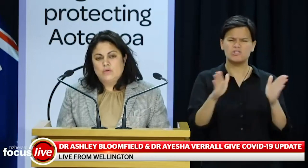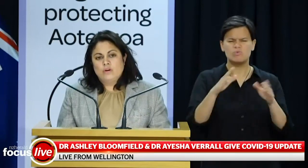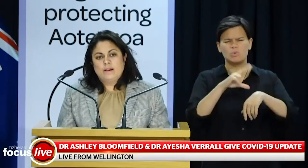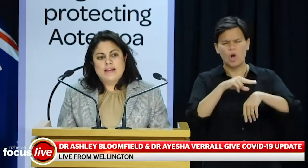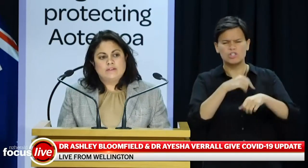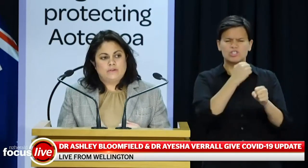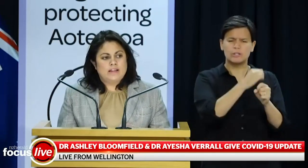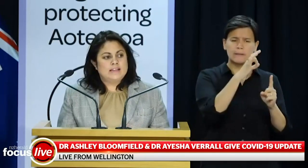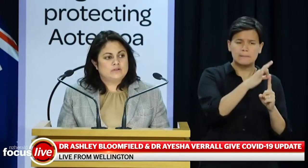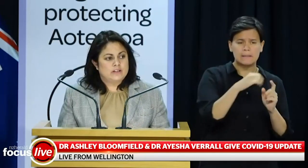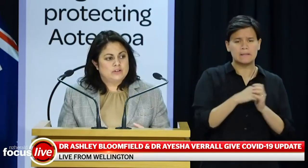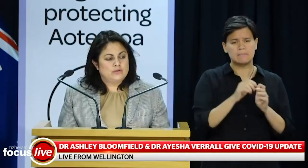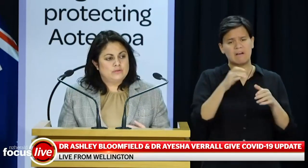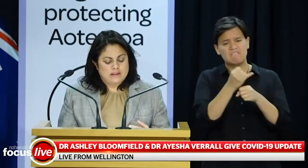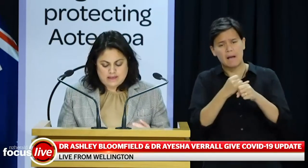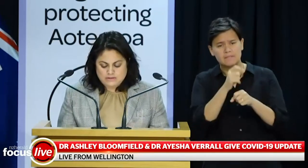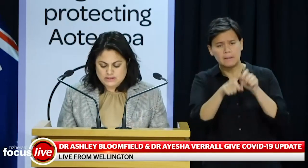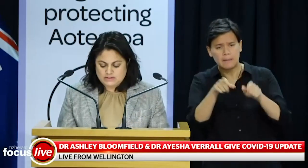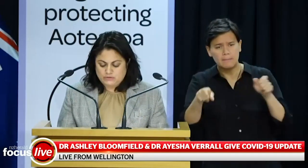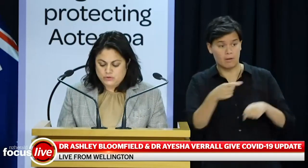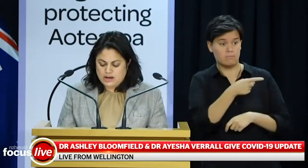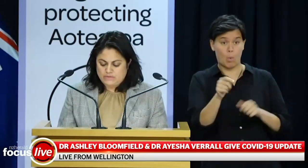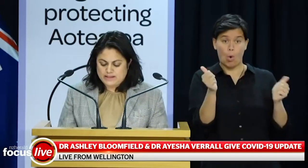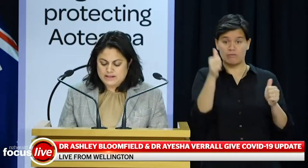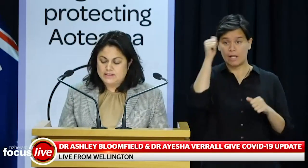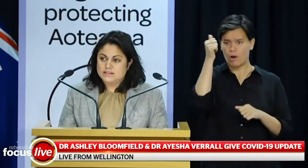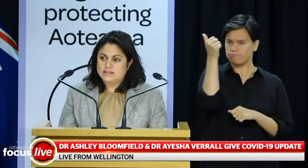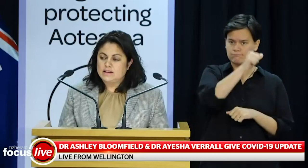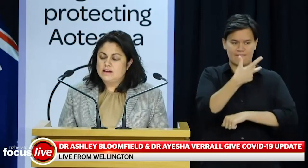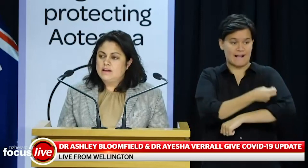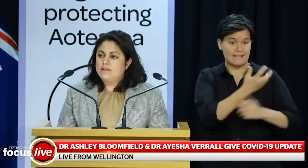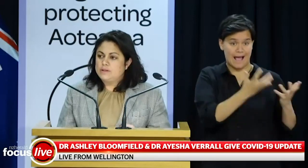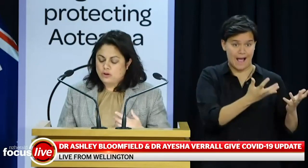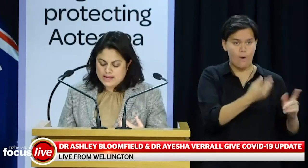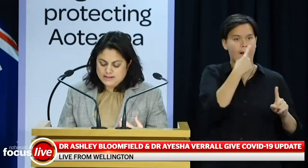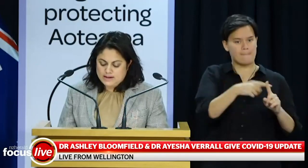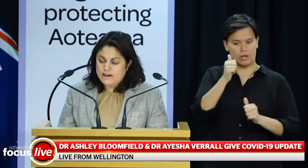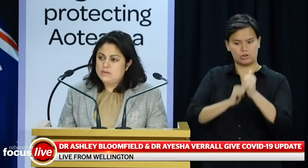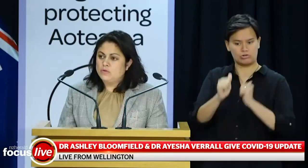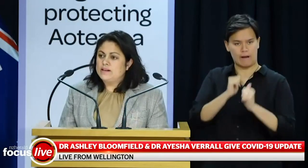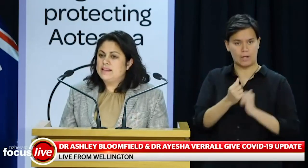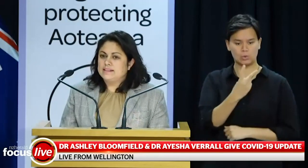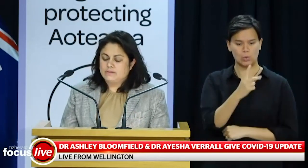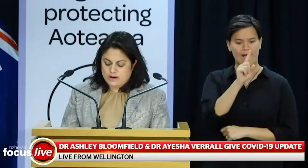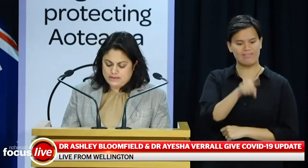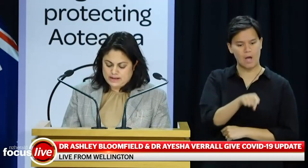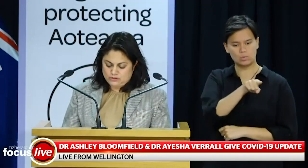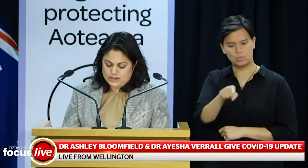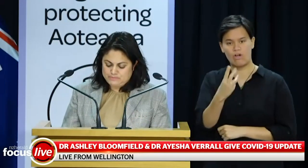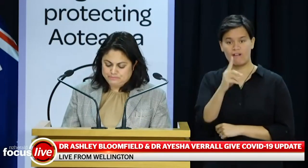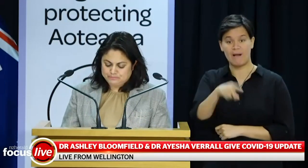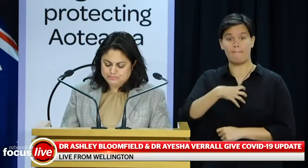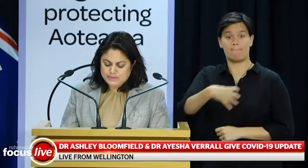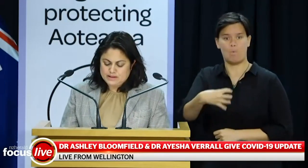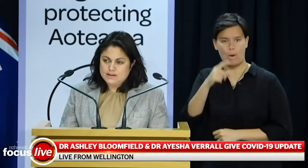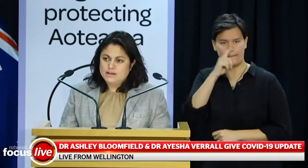pharmacists, we're planning for an extra 2,000 to 3,000 full-time vaccinators. They'll be trained and available when needed throughout the